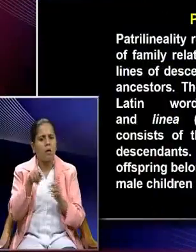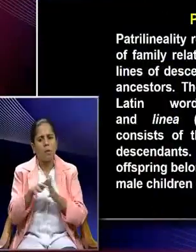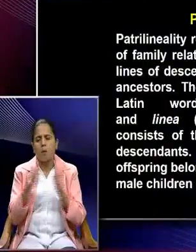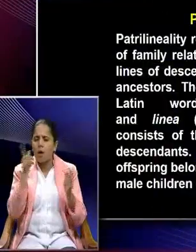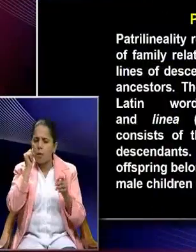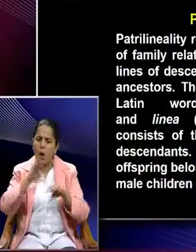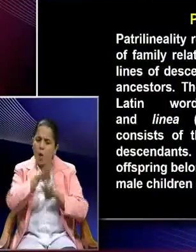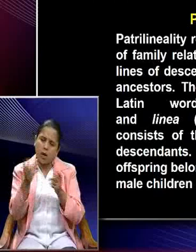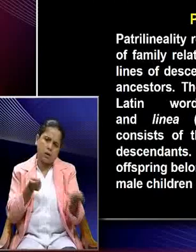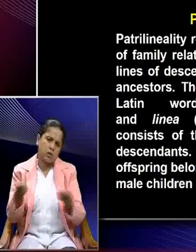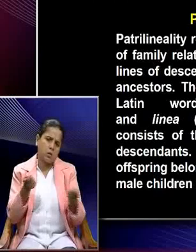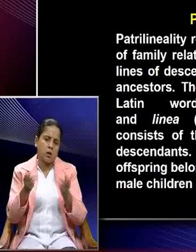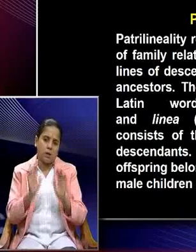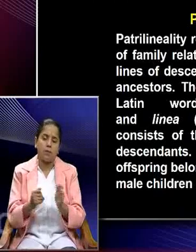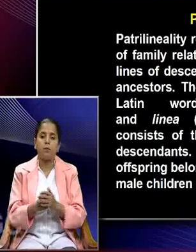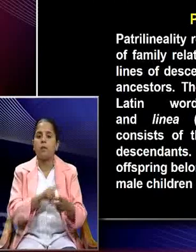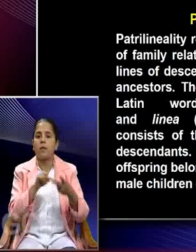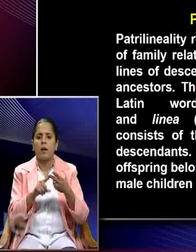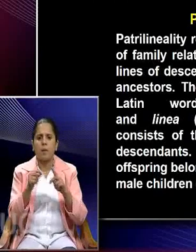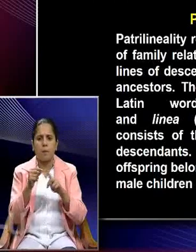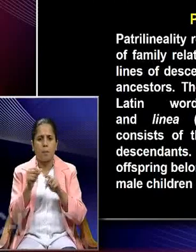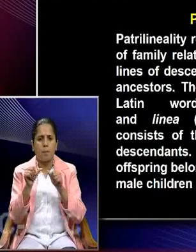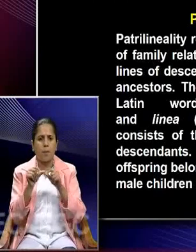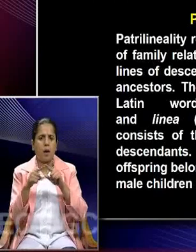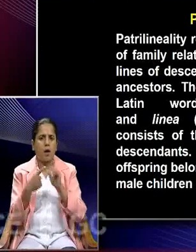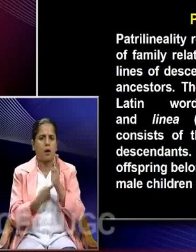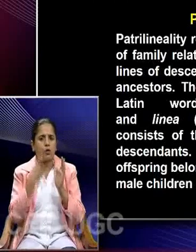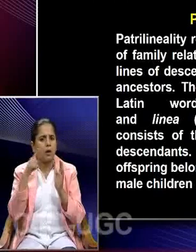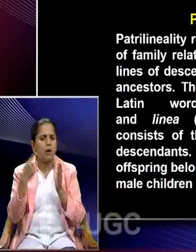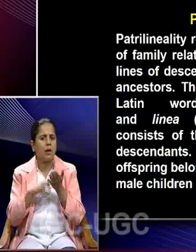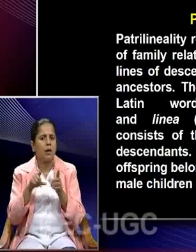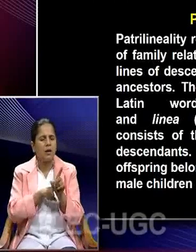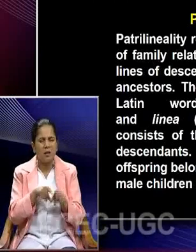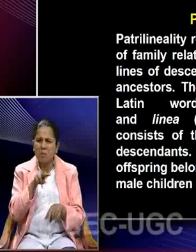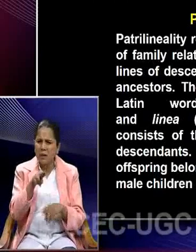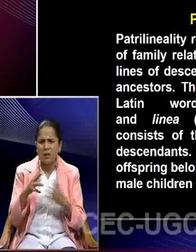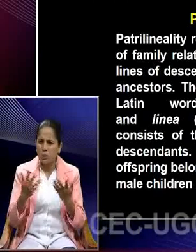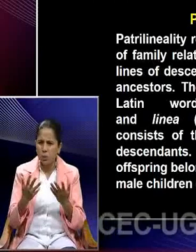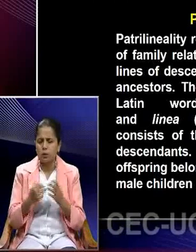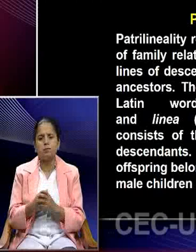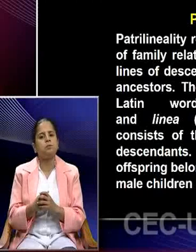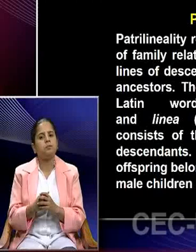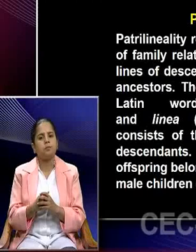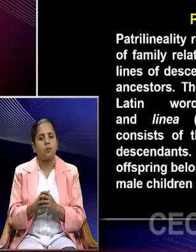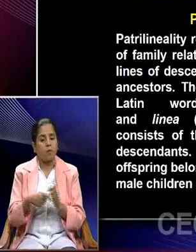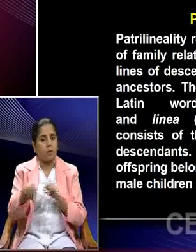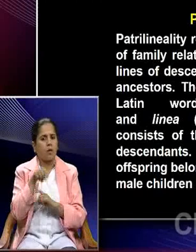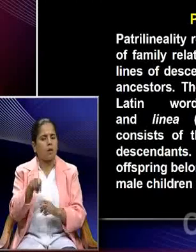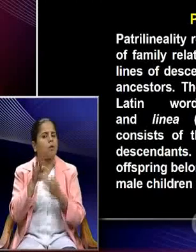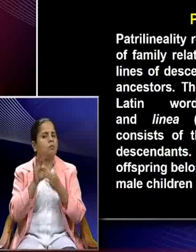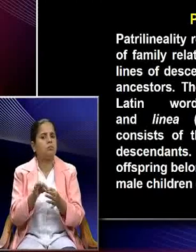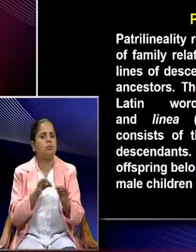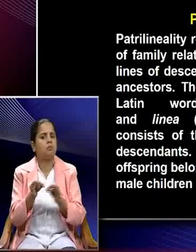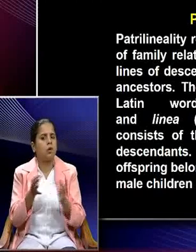men. The second is patrilineal. What do we mean by patrilineal? It refers